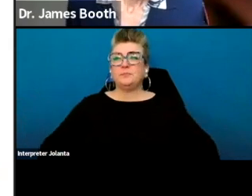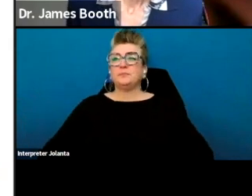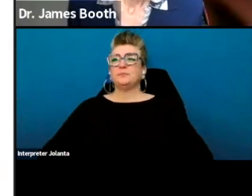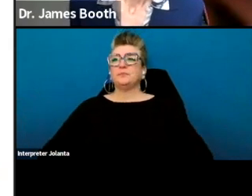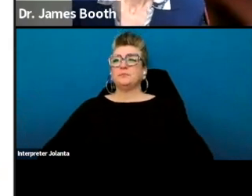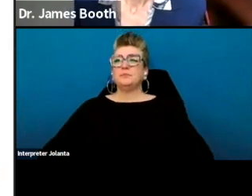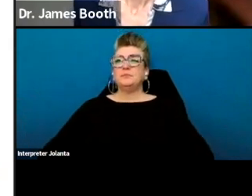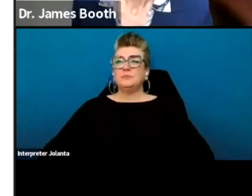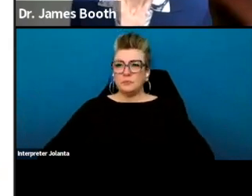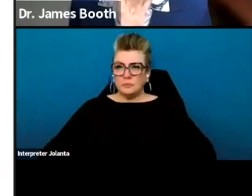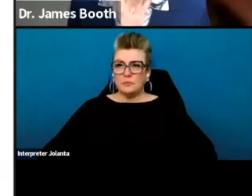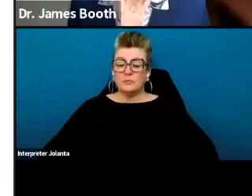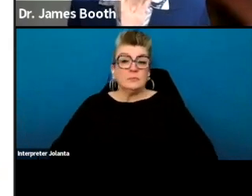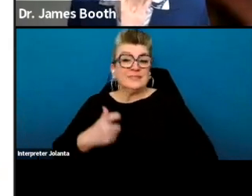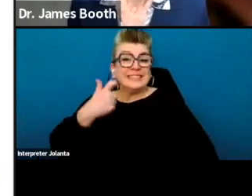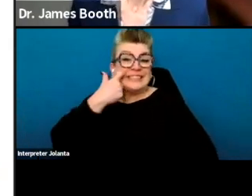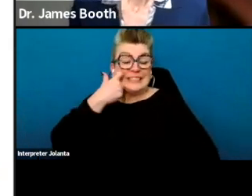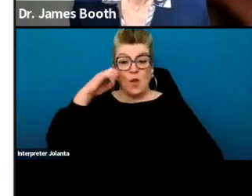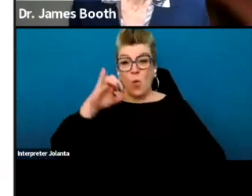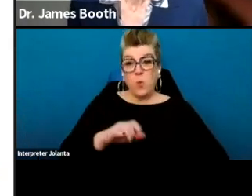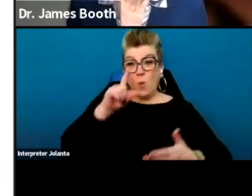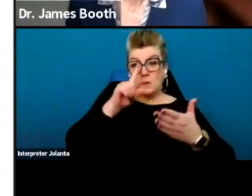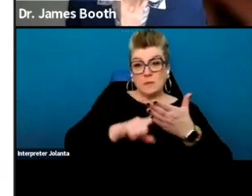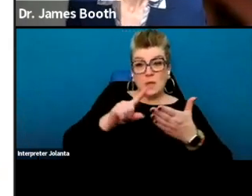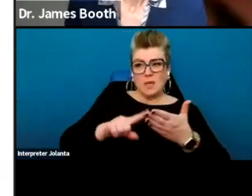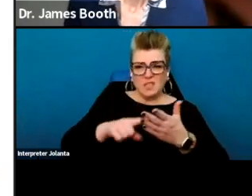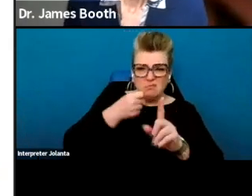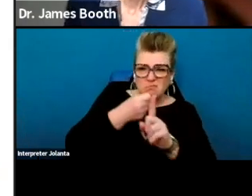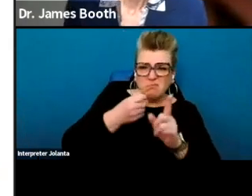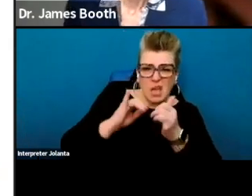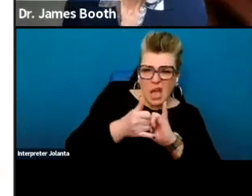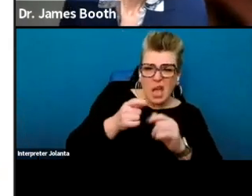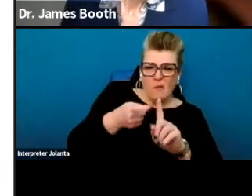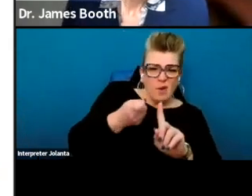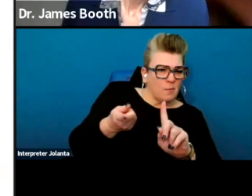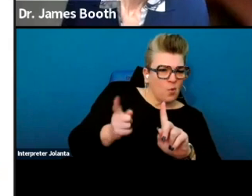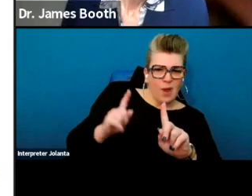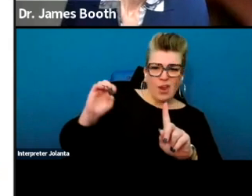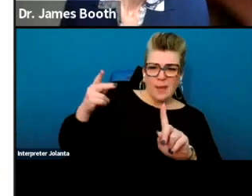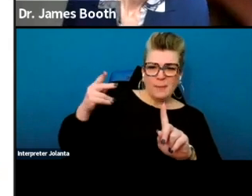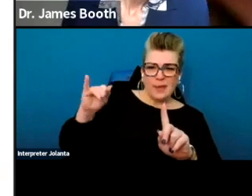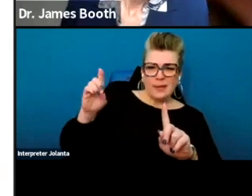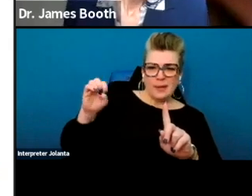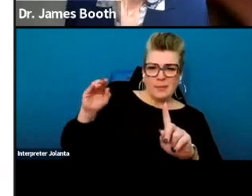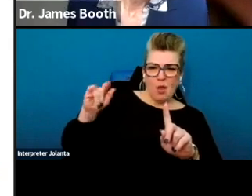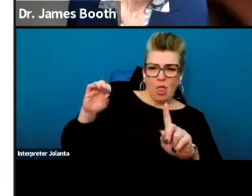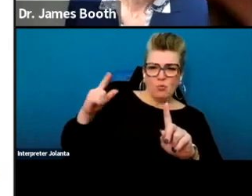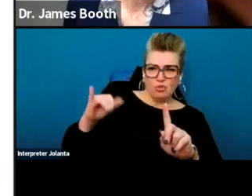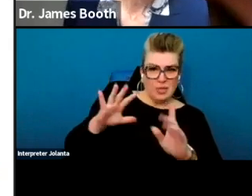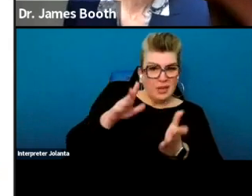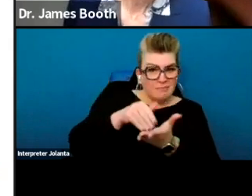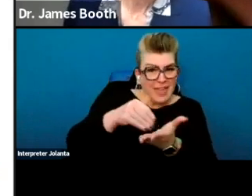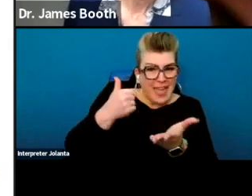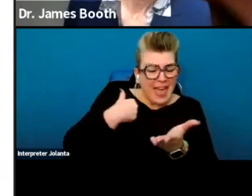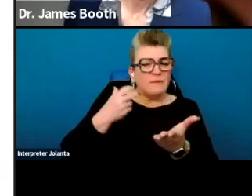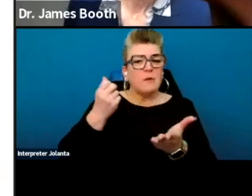So those previous epidemiological studies showed that developmental language disorder is prevalent, but how severe